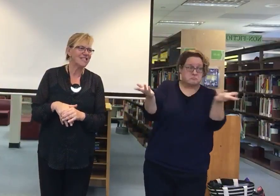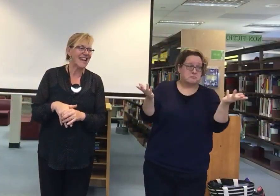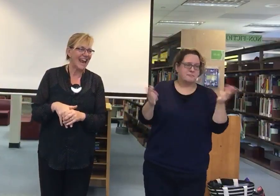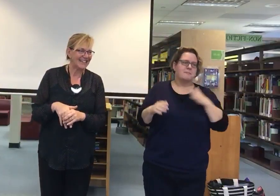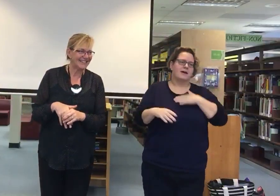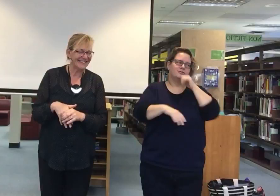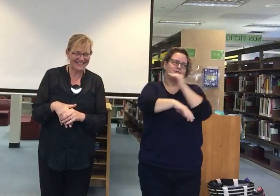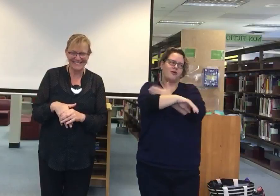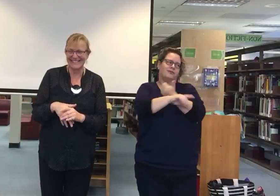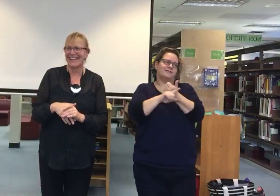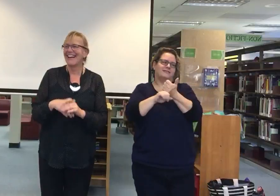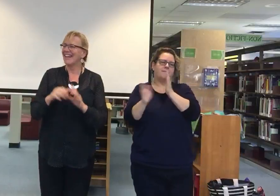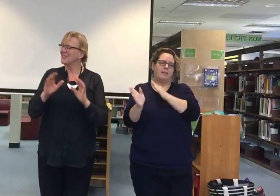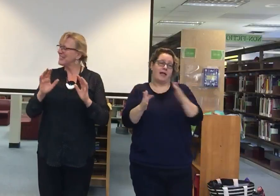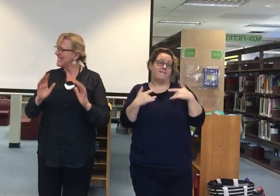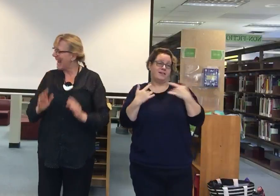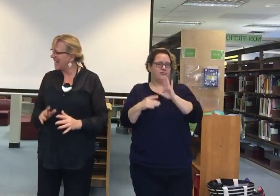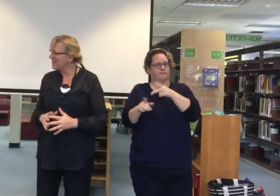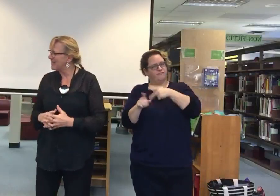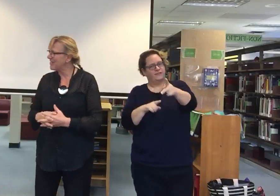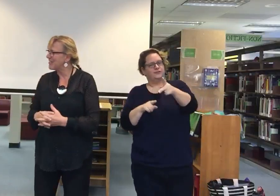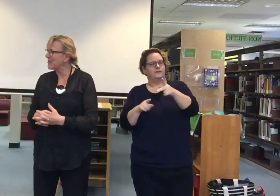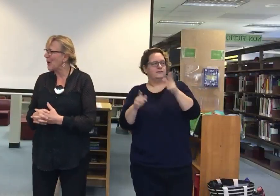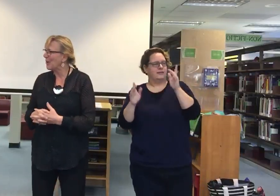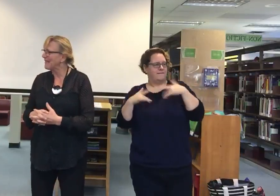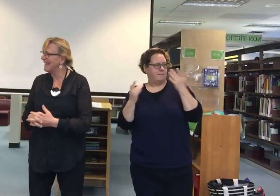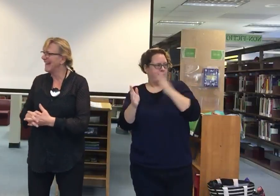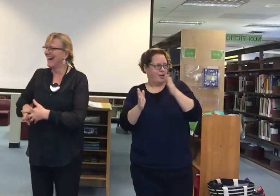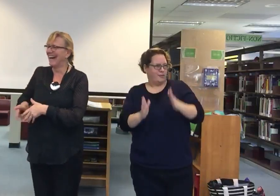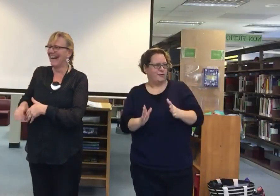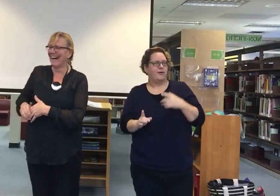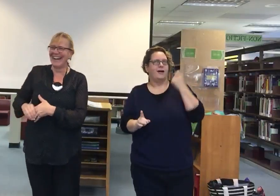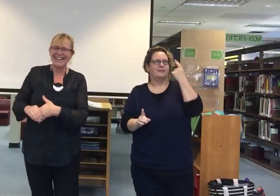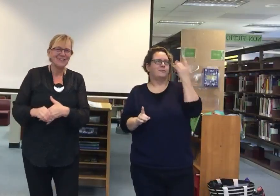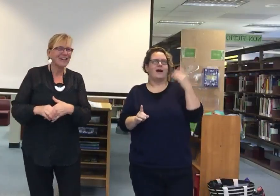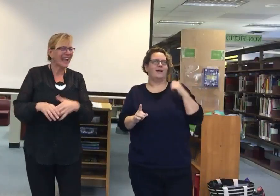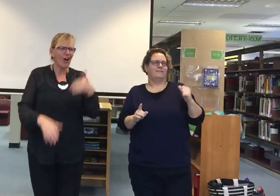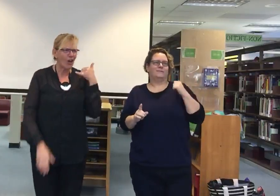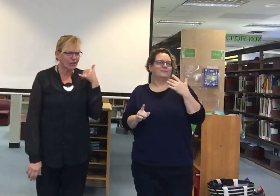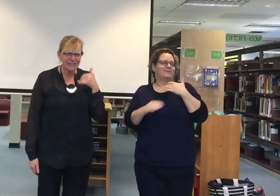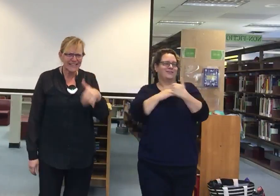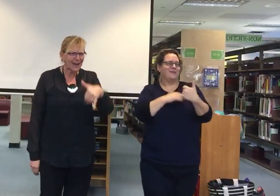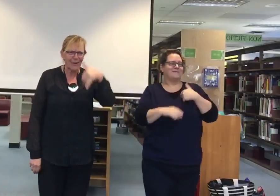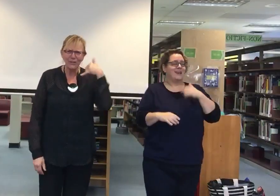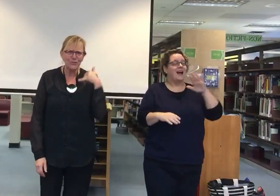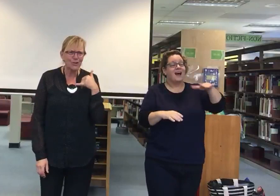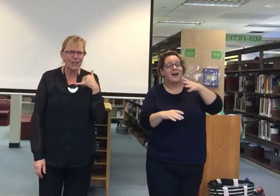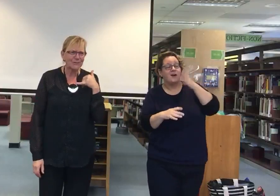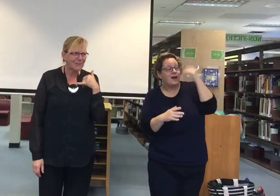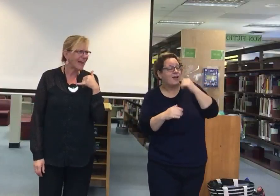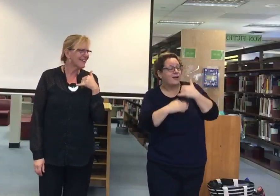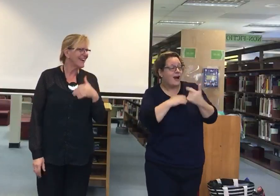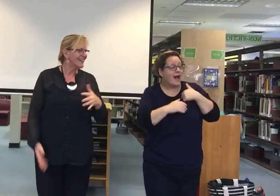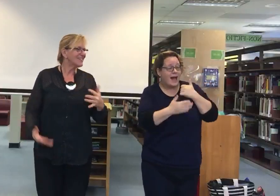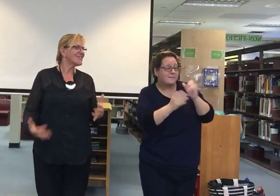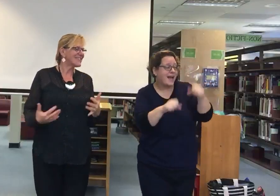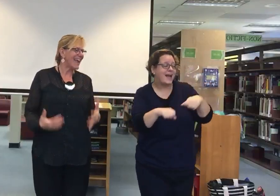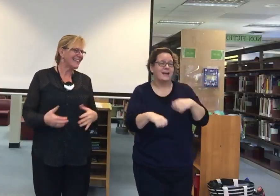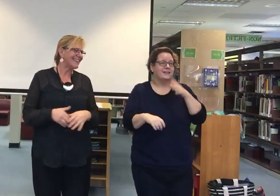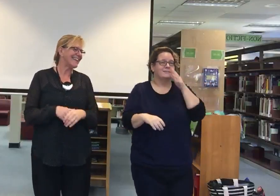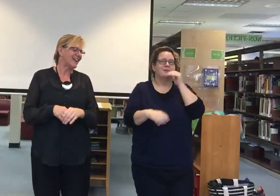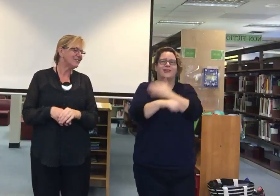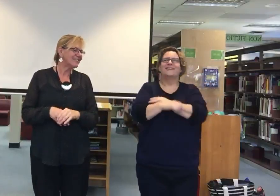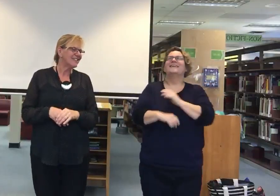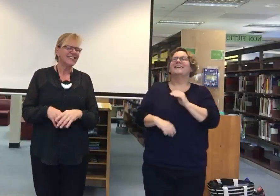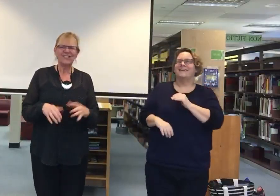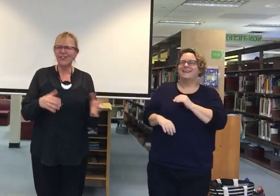I understand why she doesn't call me. When I call her and say, why aren't you calling me back? I